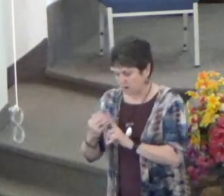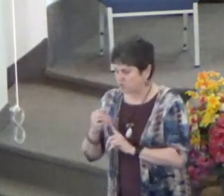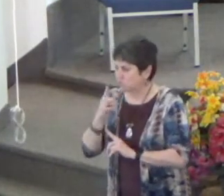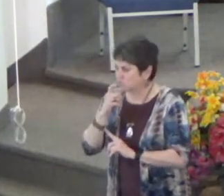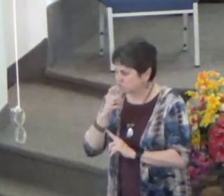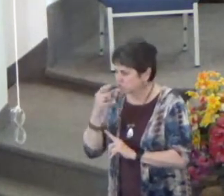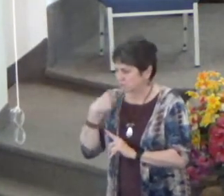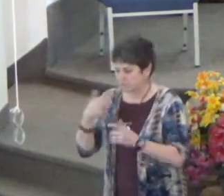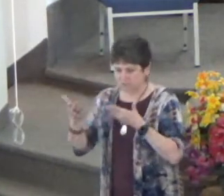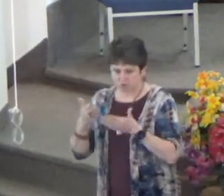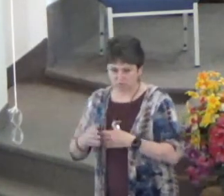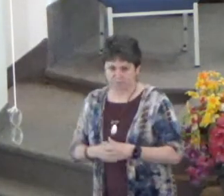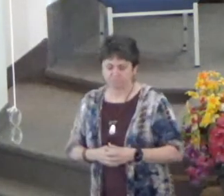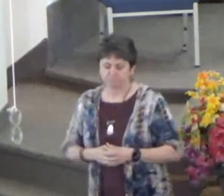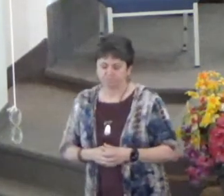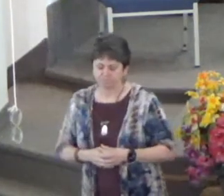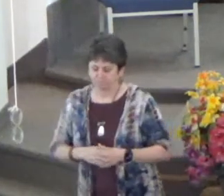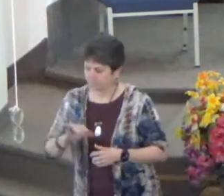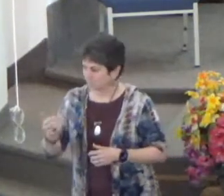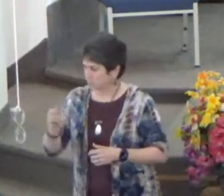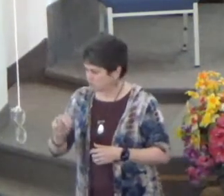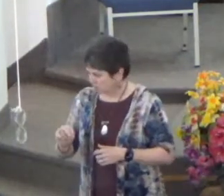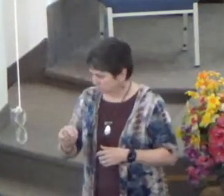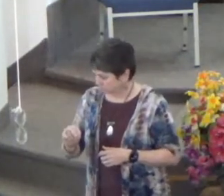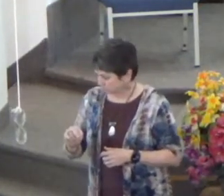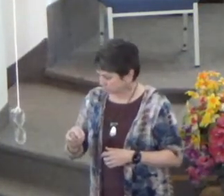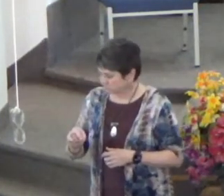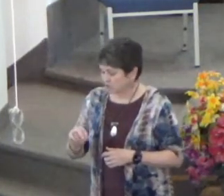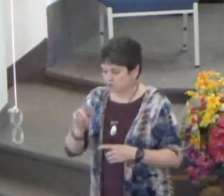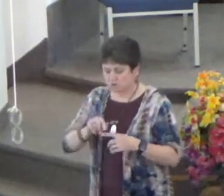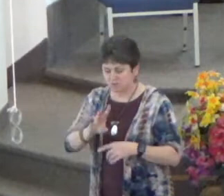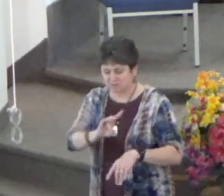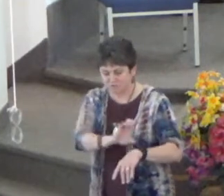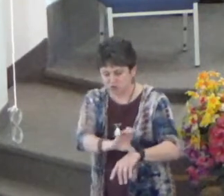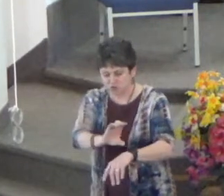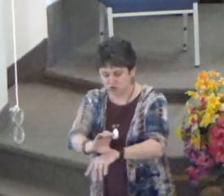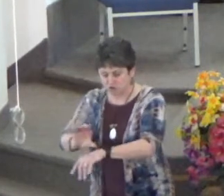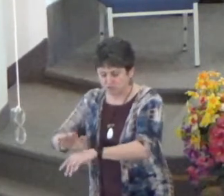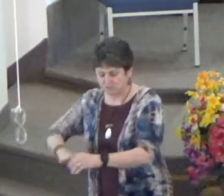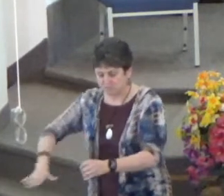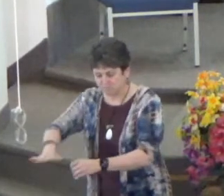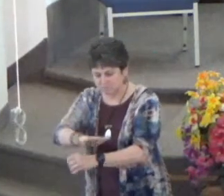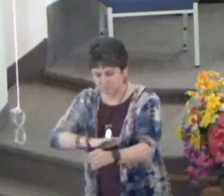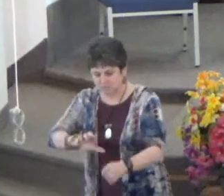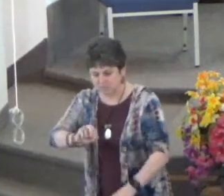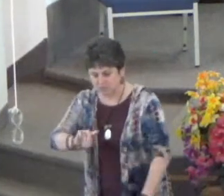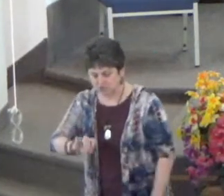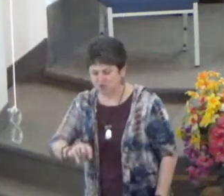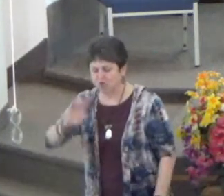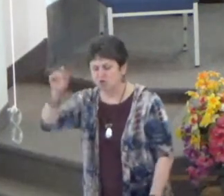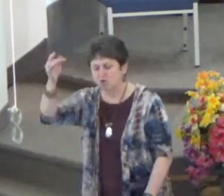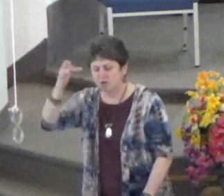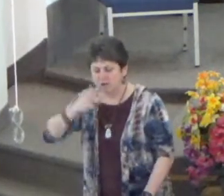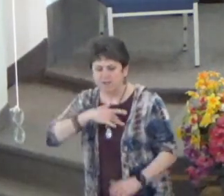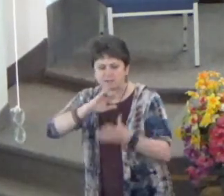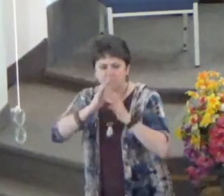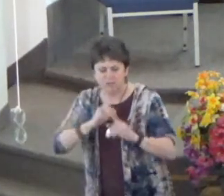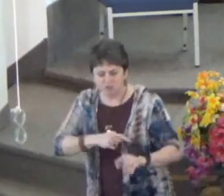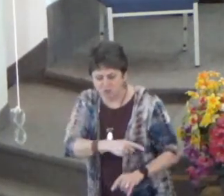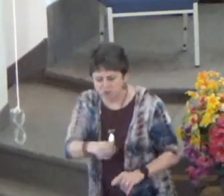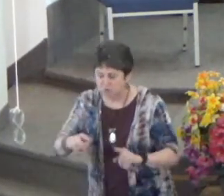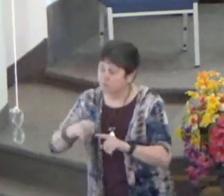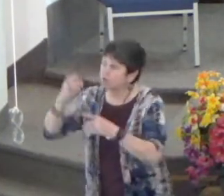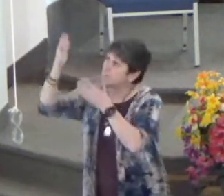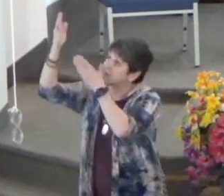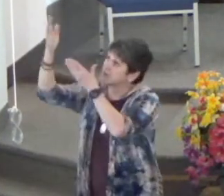we serve. John, to the seven churches in the province of Asia, grace and peace to you from him